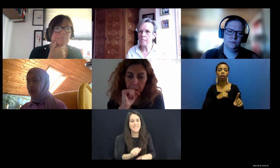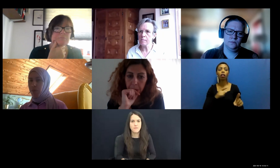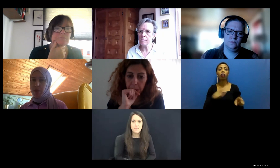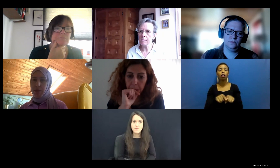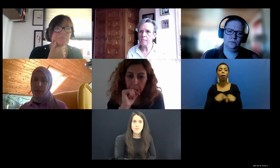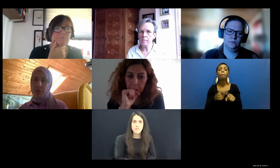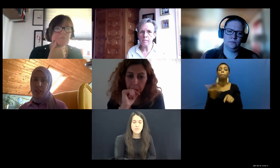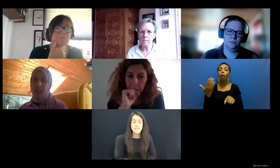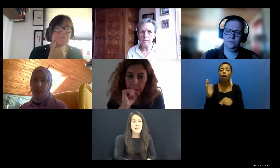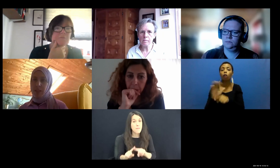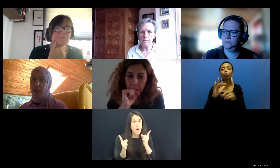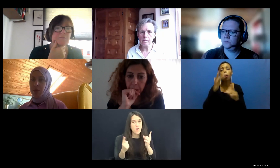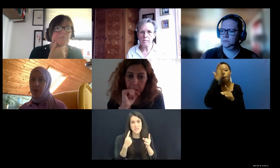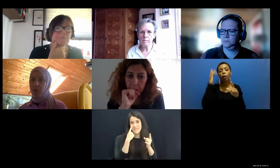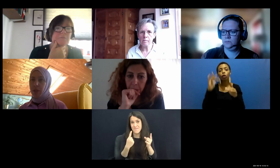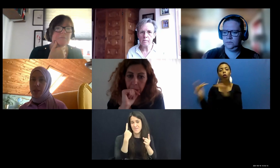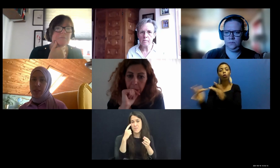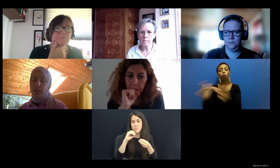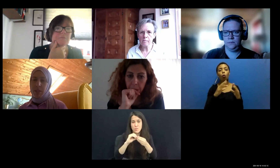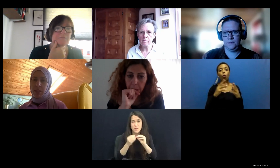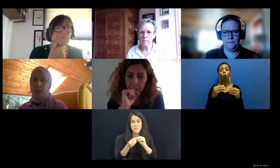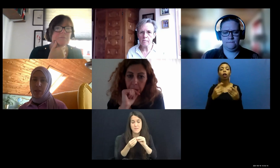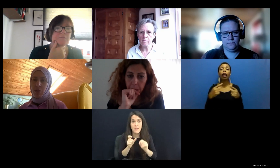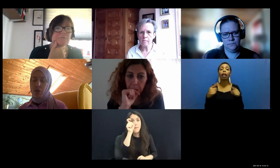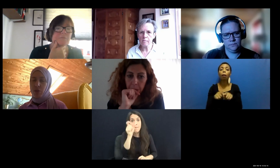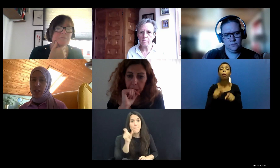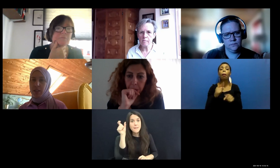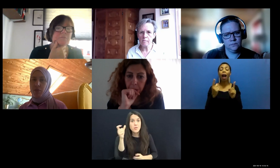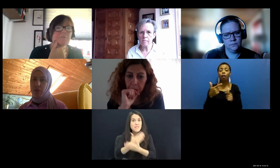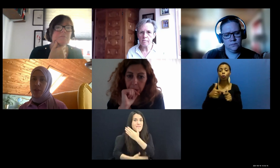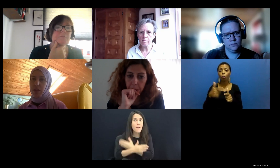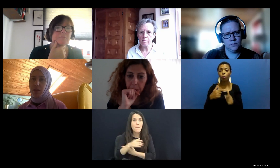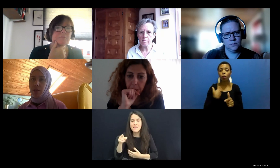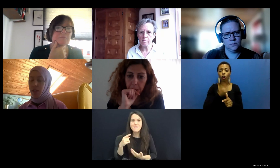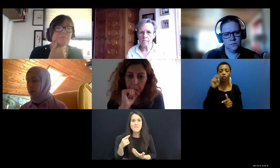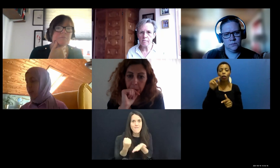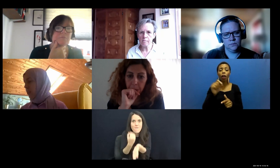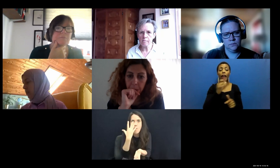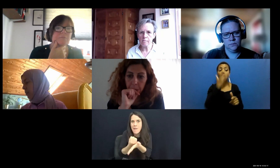the main problem that we see is that people with disabilities don't get involved in